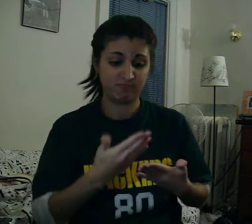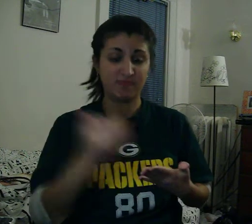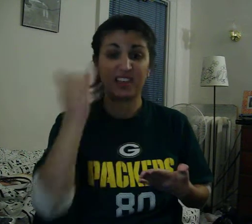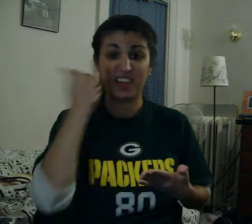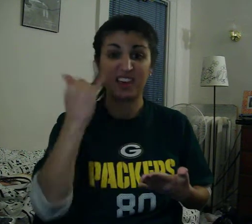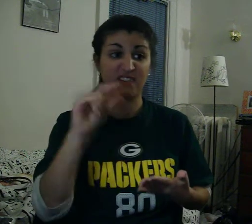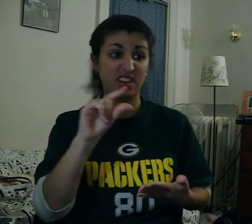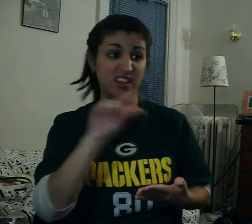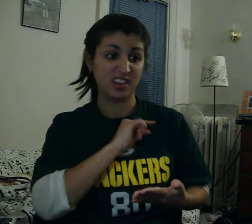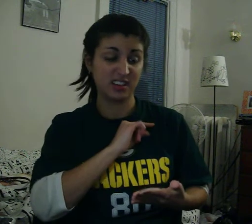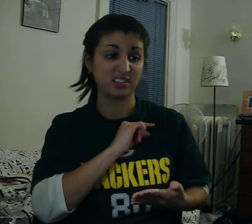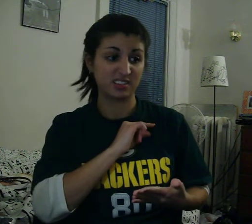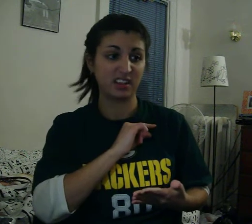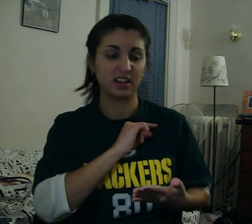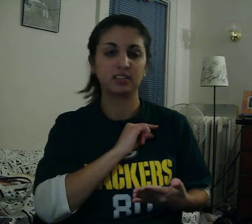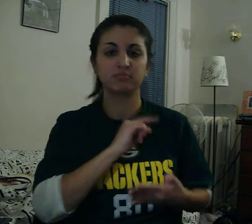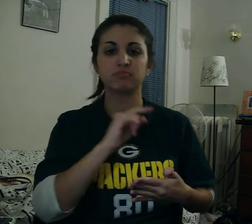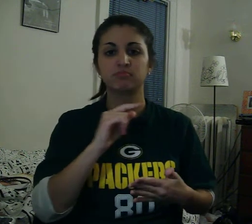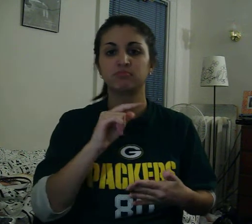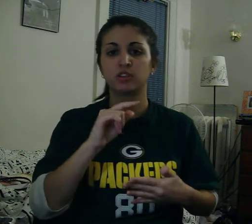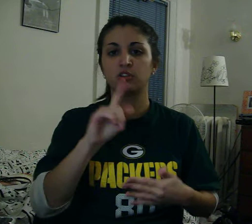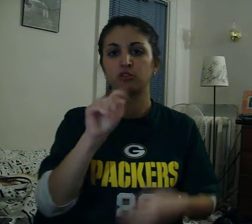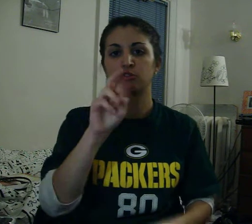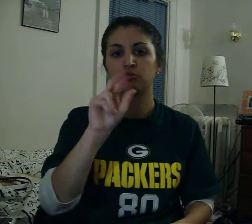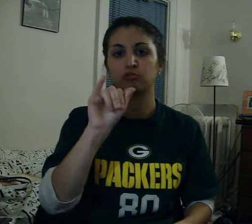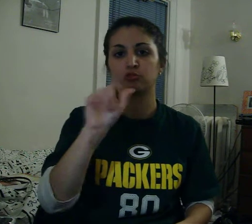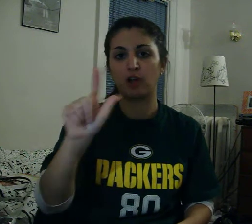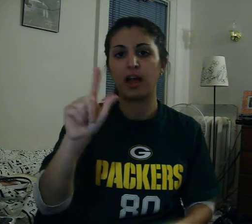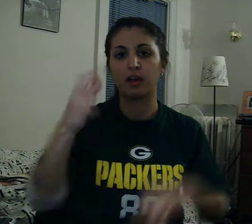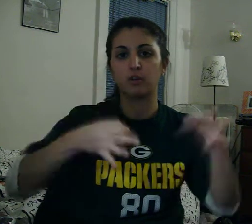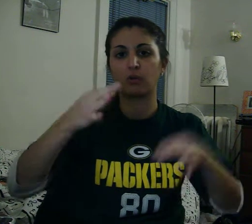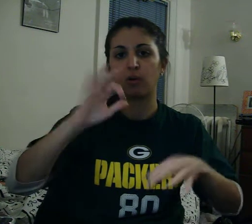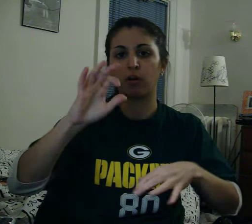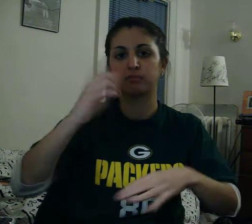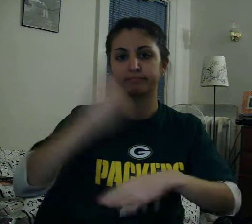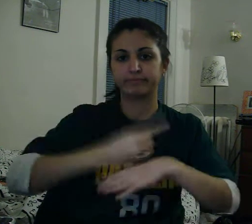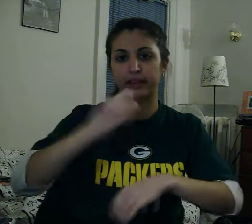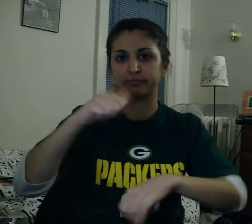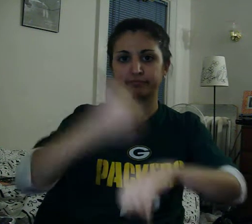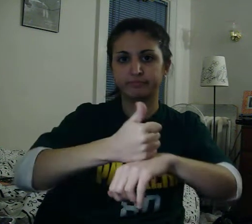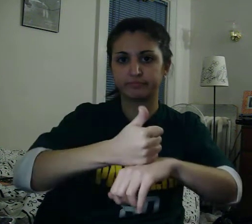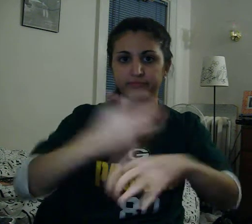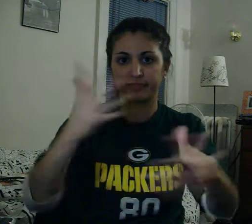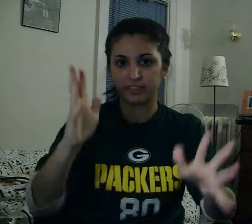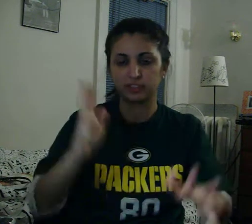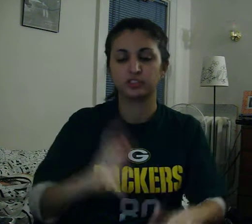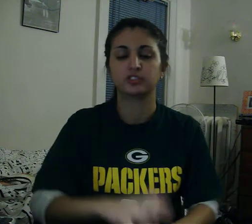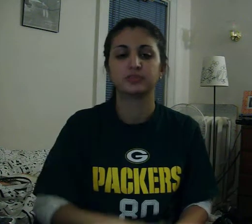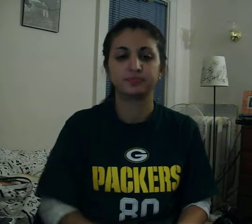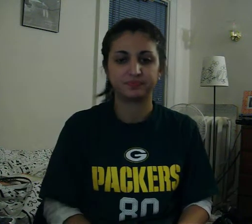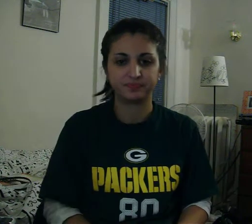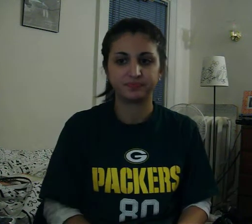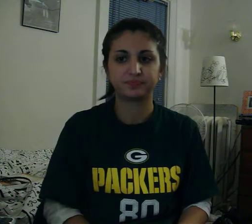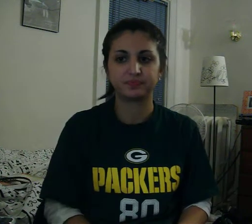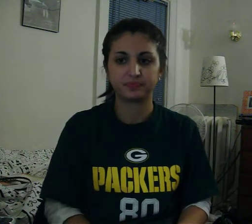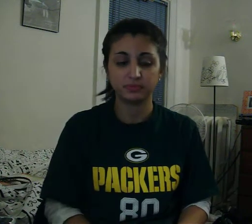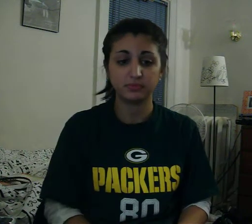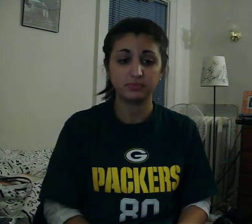sentencing is set. At that time, the defendant is sentenced, and